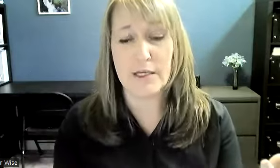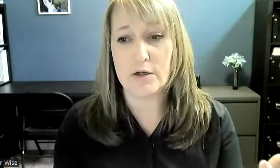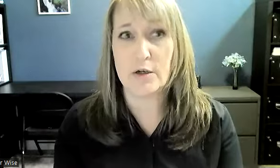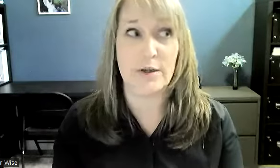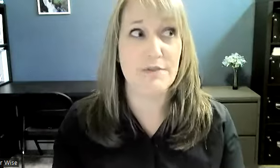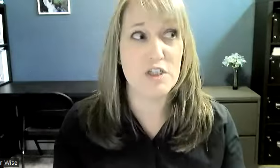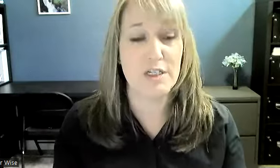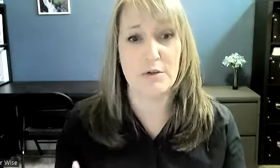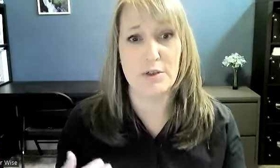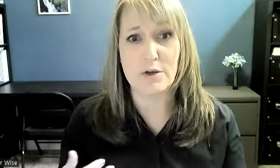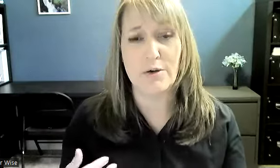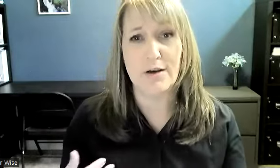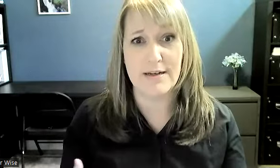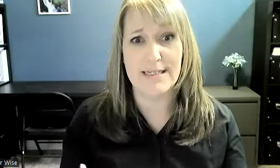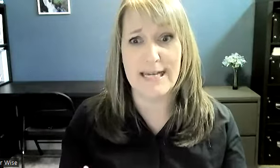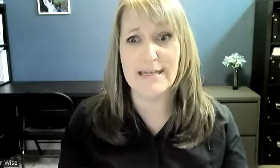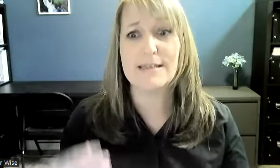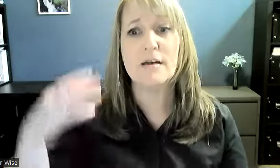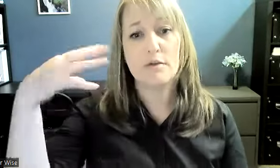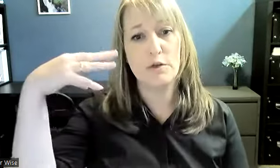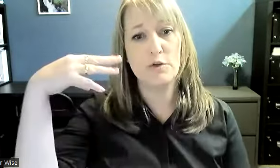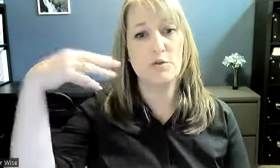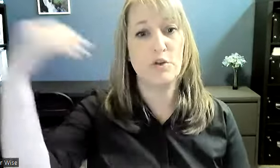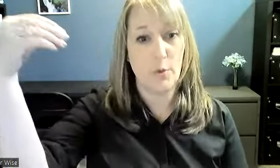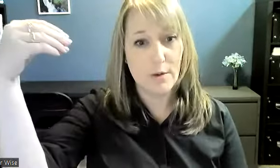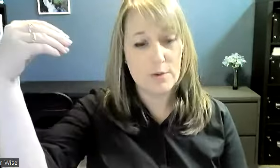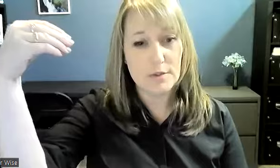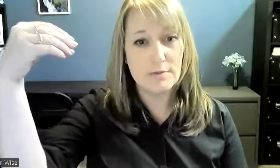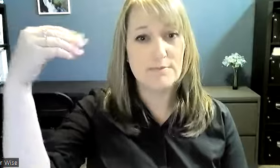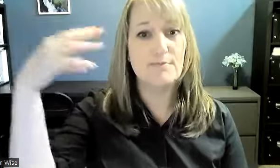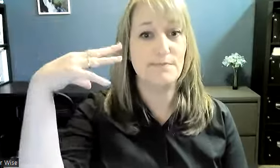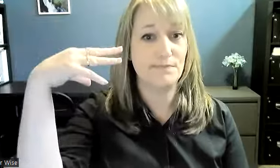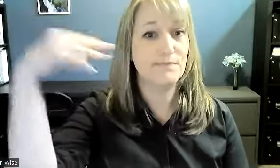you're going fishing or you're going on a date, then you use go out.